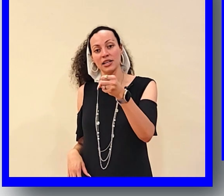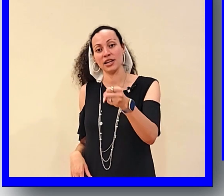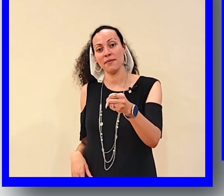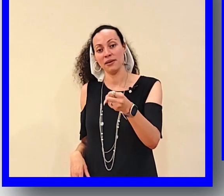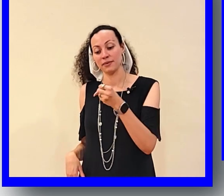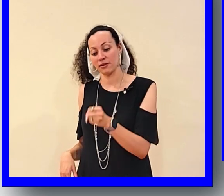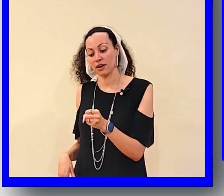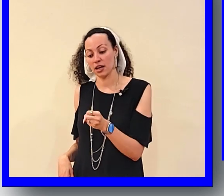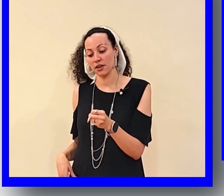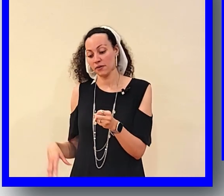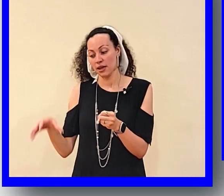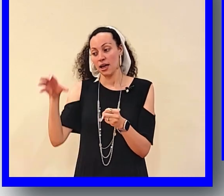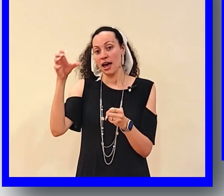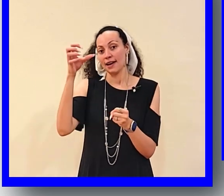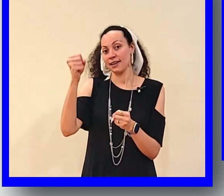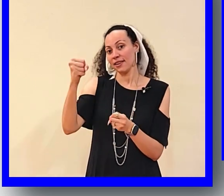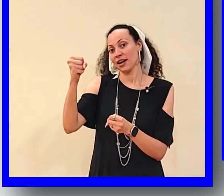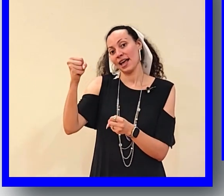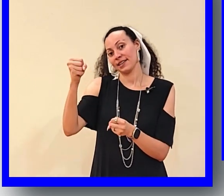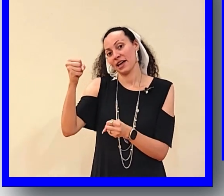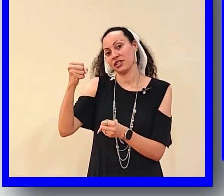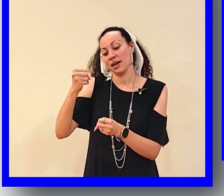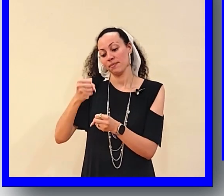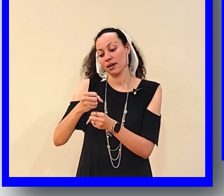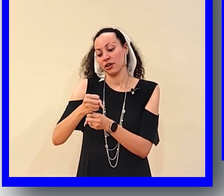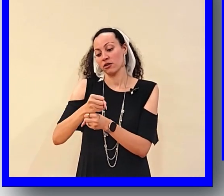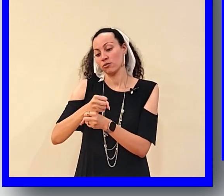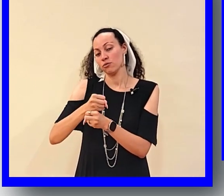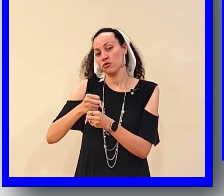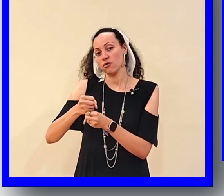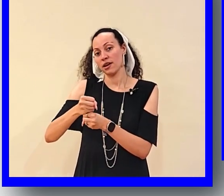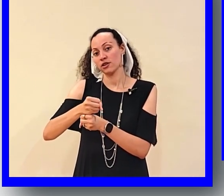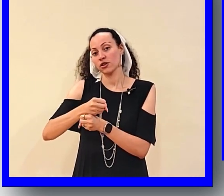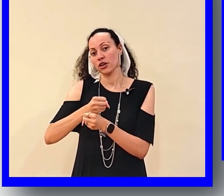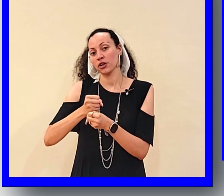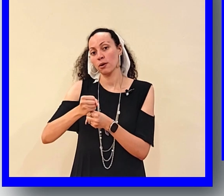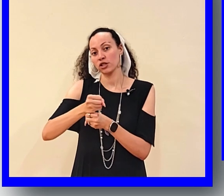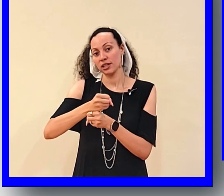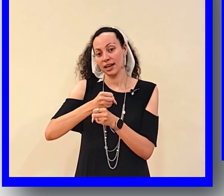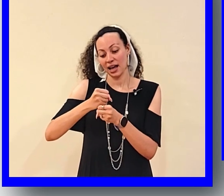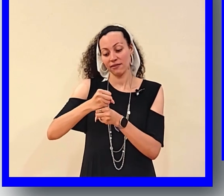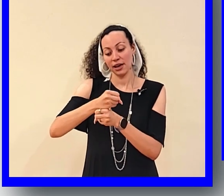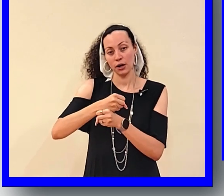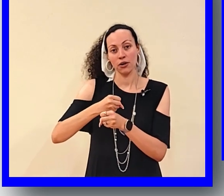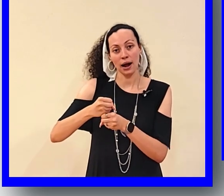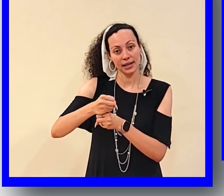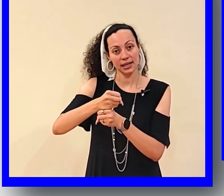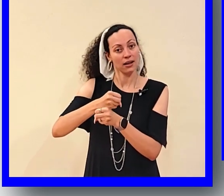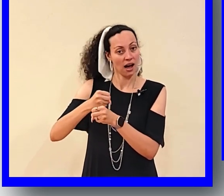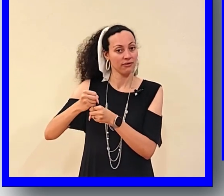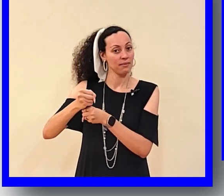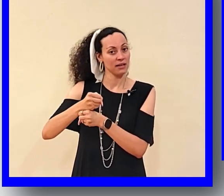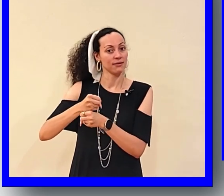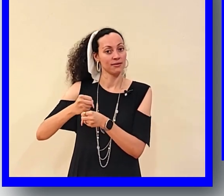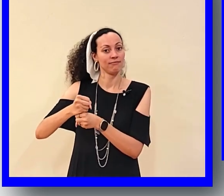S hand shape in front of you, another S hand shape, and you're going to move in a circular motion, kind of like you're